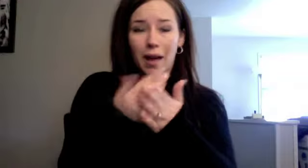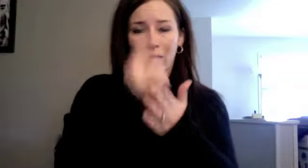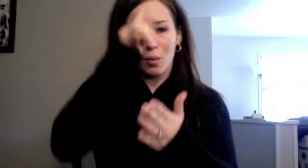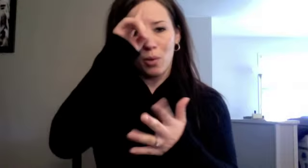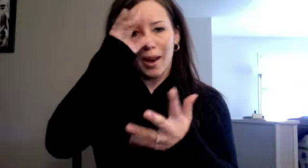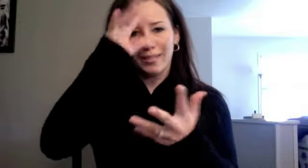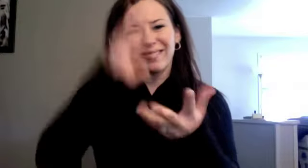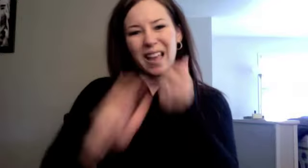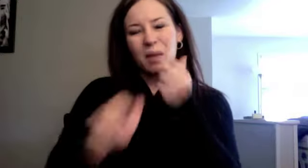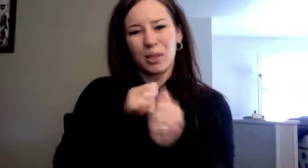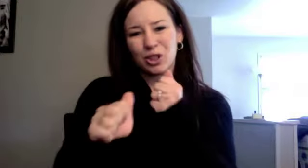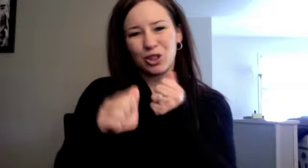minutes.